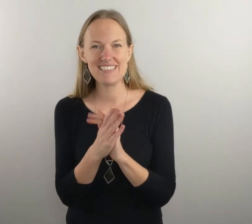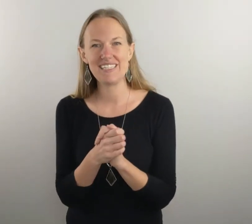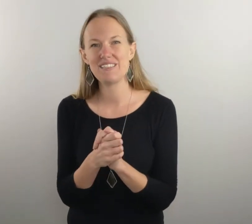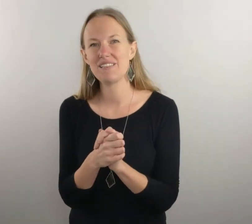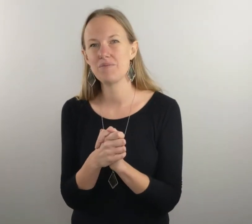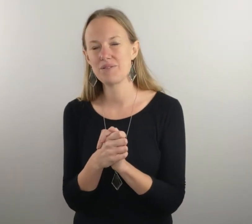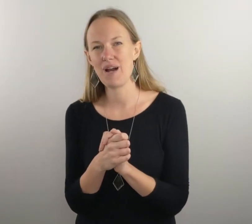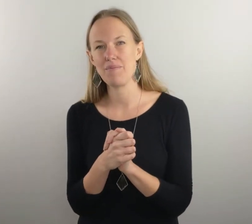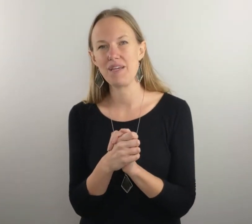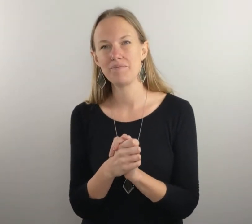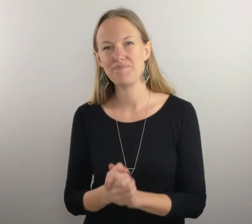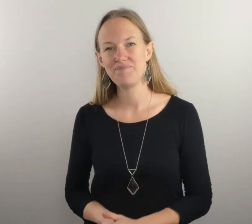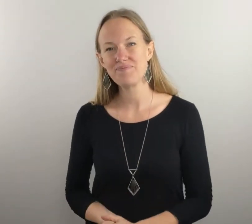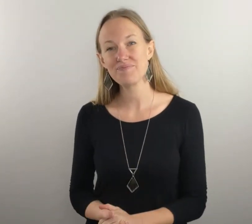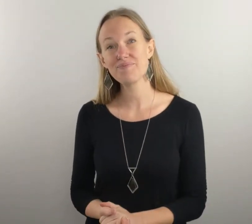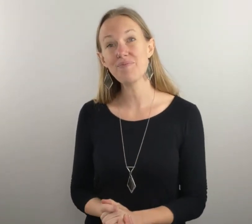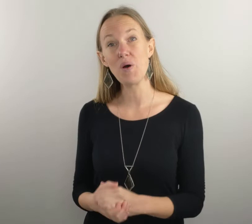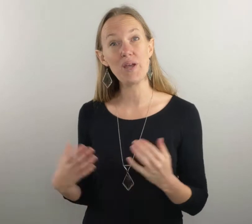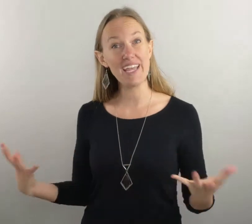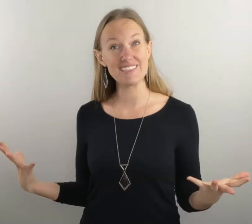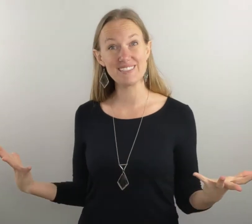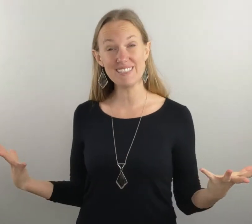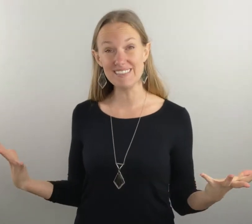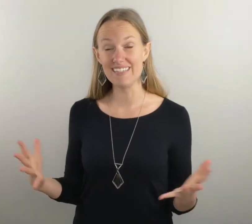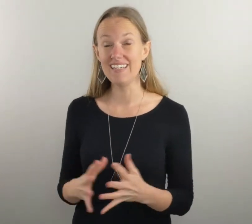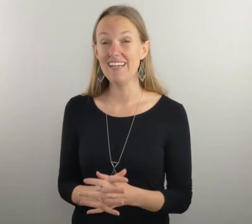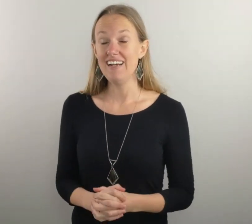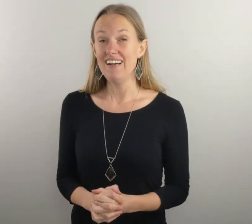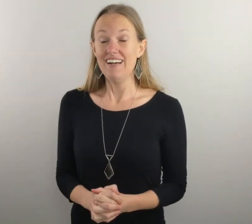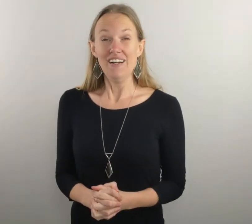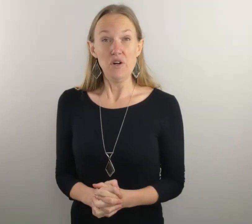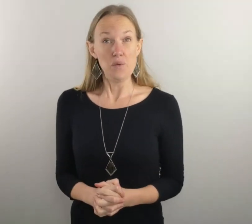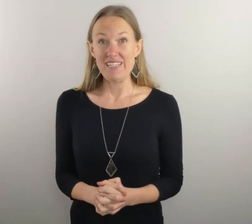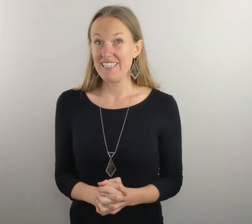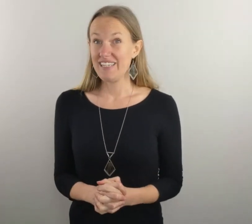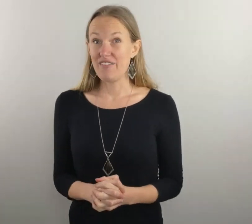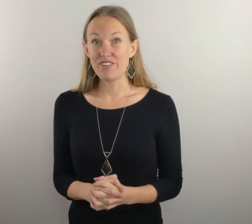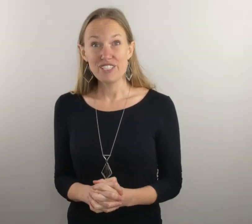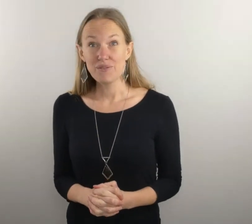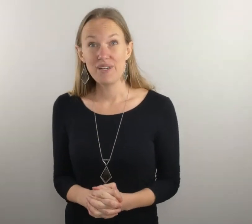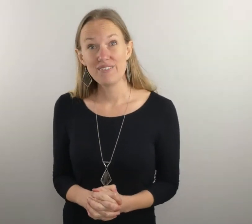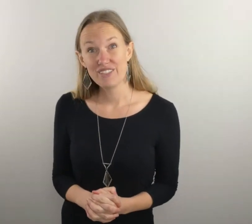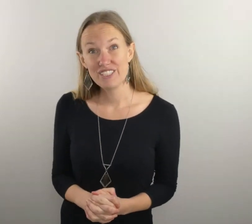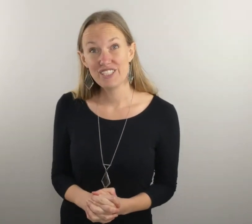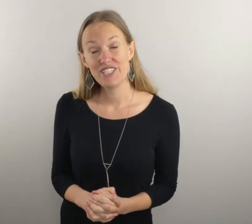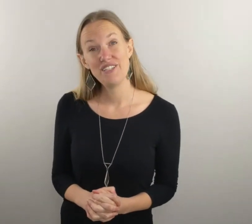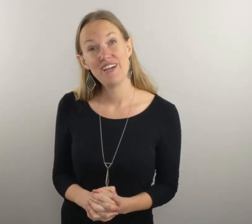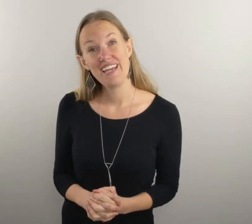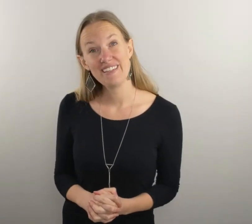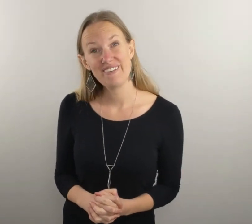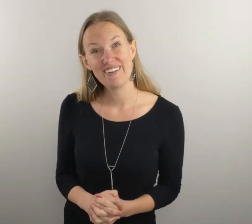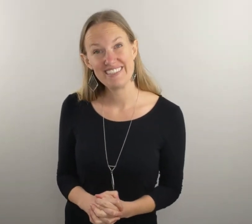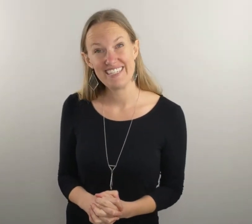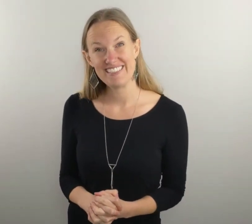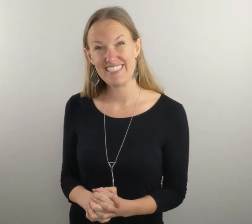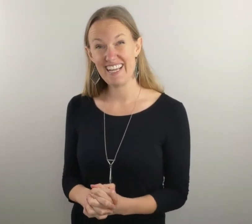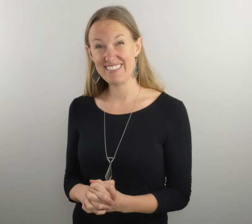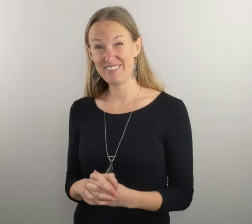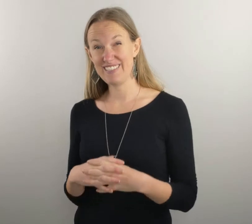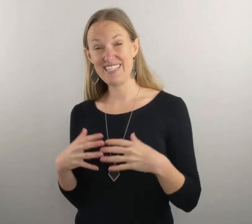consider subscribing. Okay, so we did verse 1, verse 2, and the chorus yesterday. So